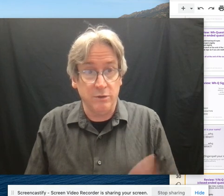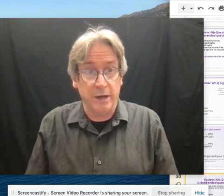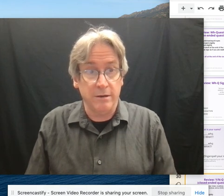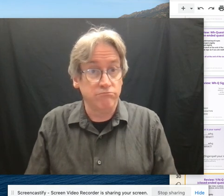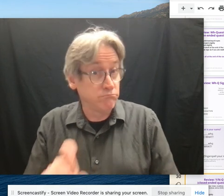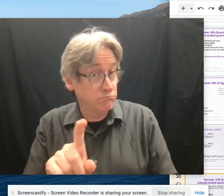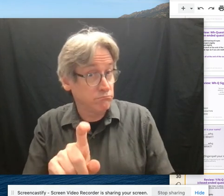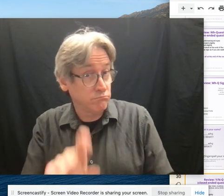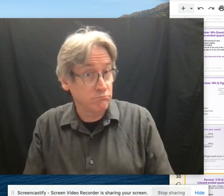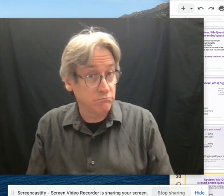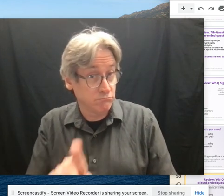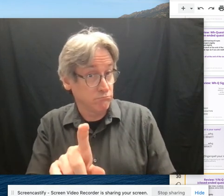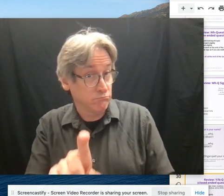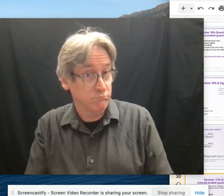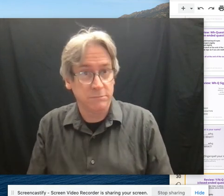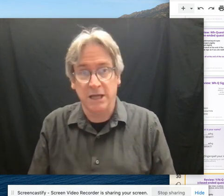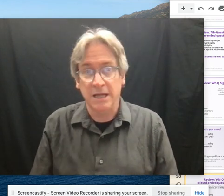You can,